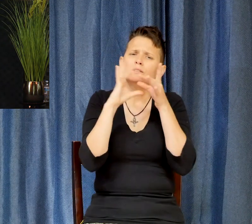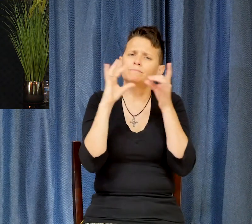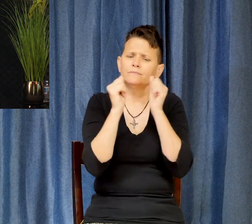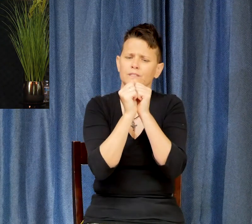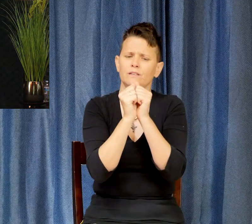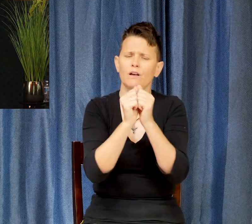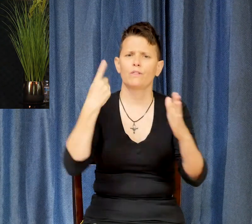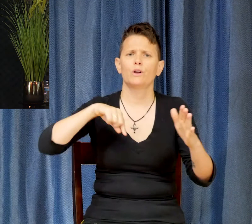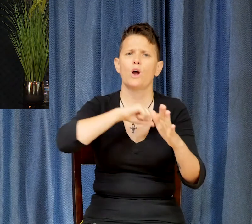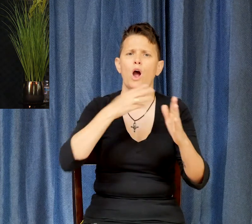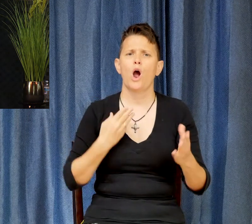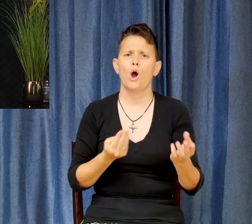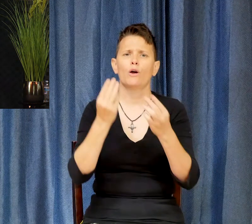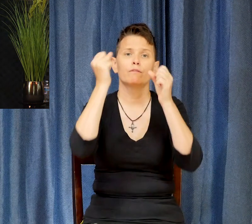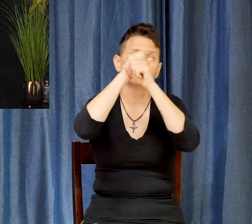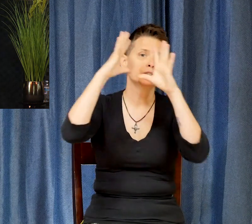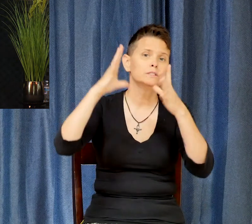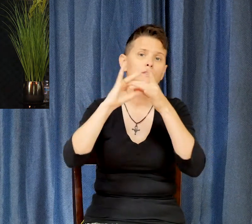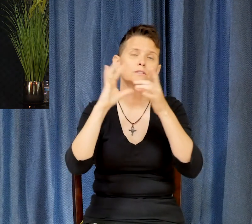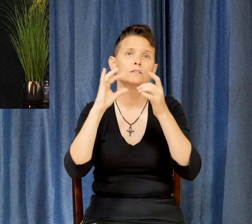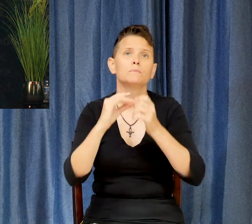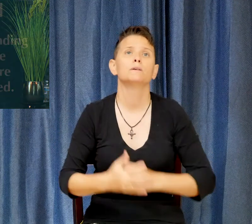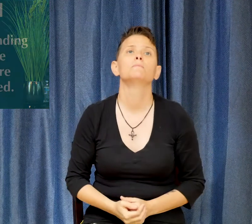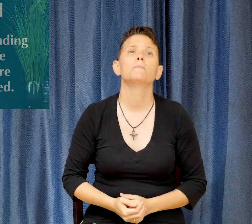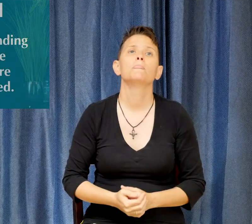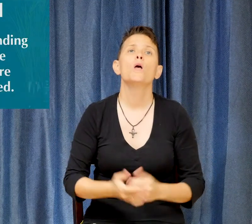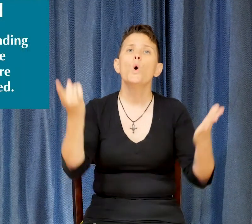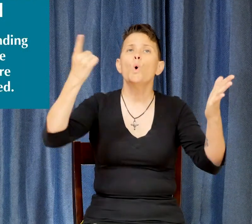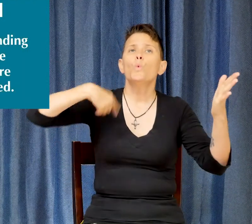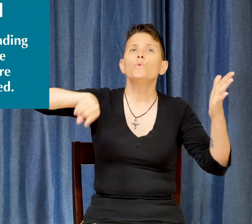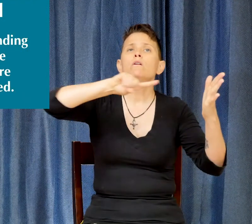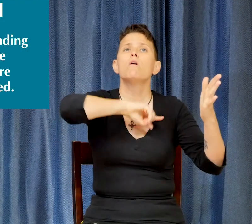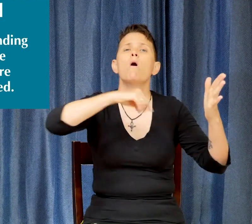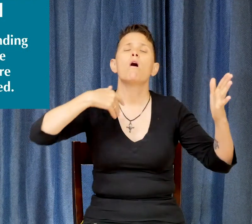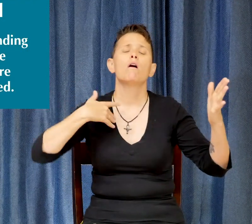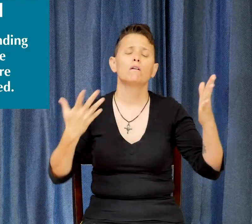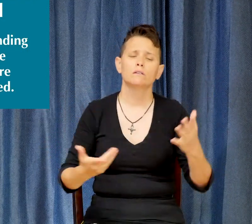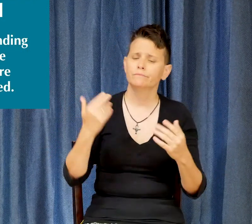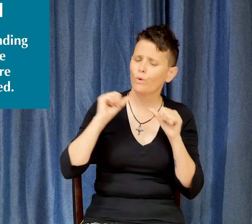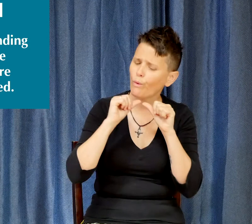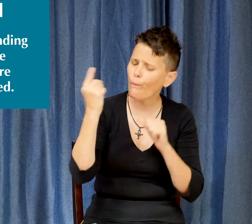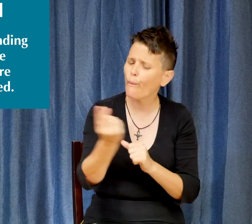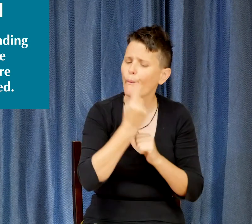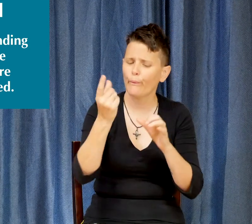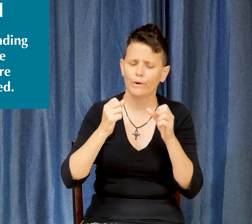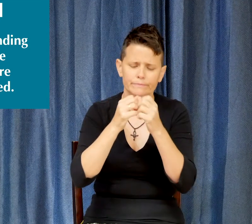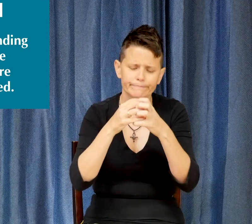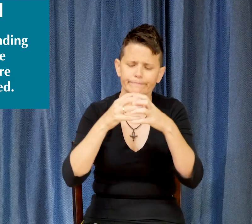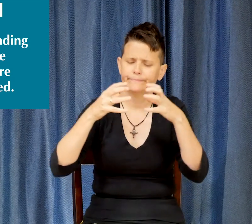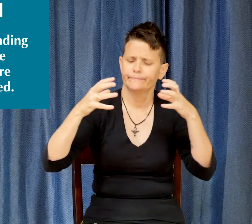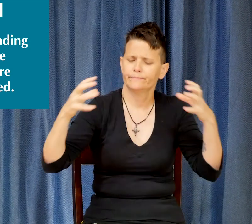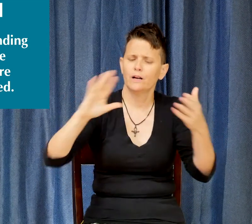called to be in the world. Together, we are an ever-expanding community